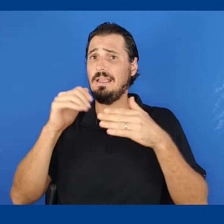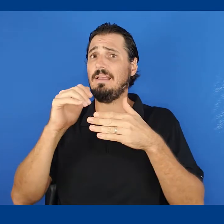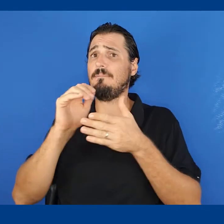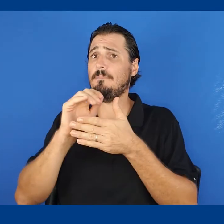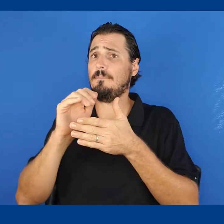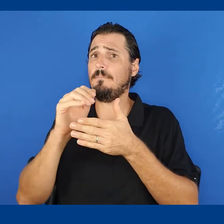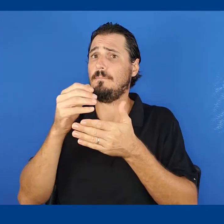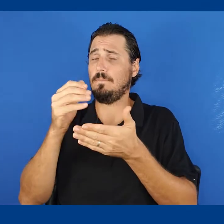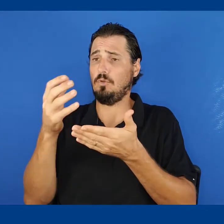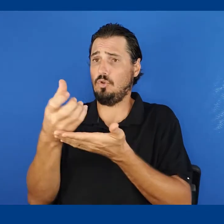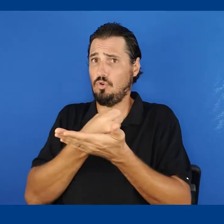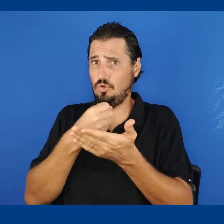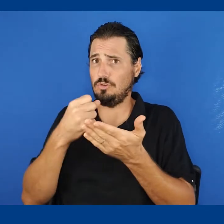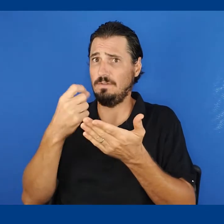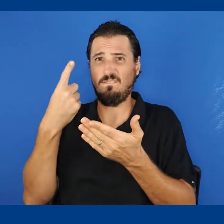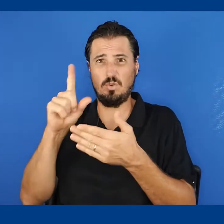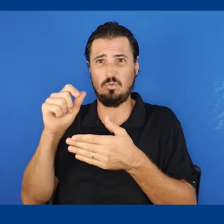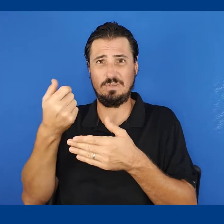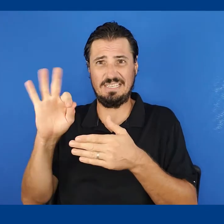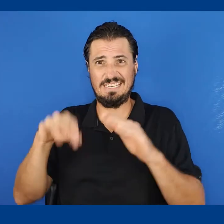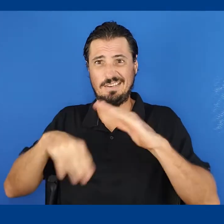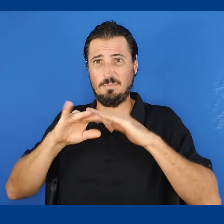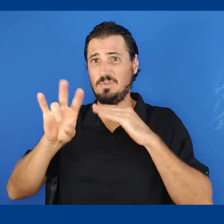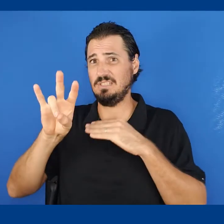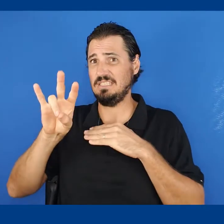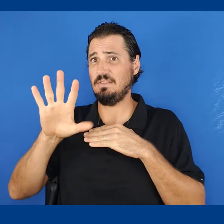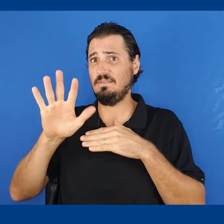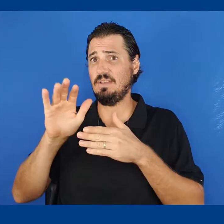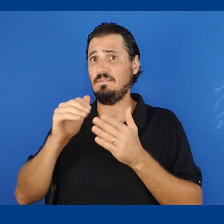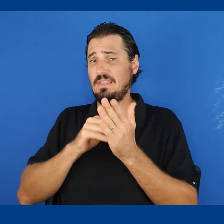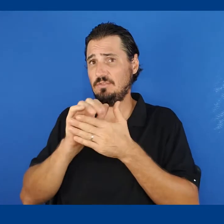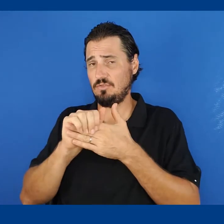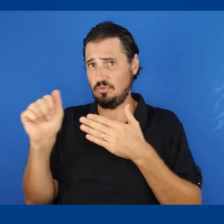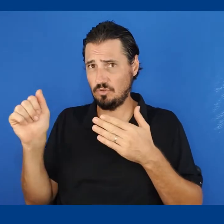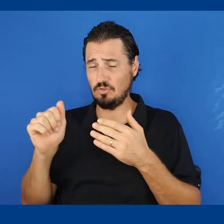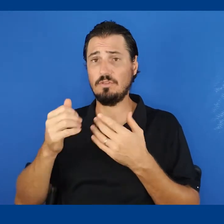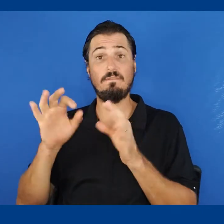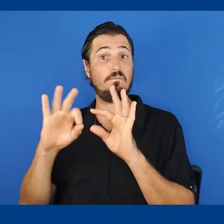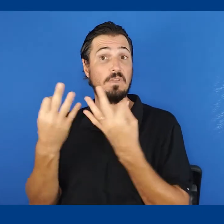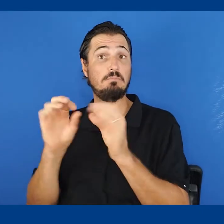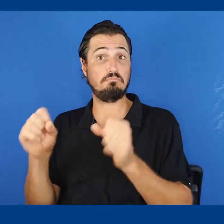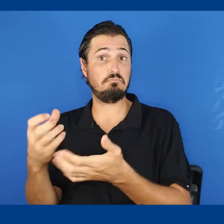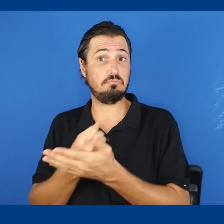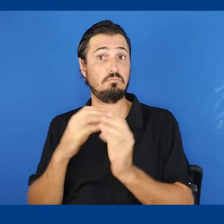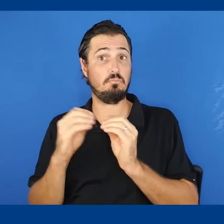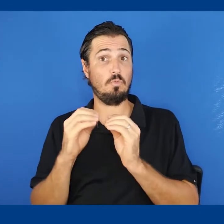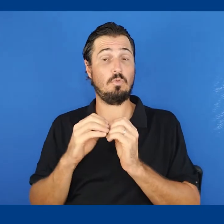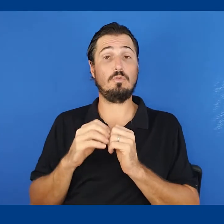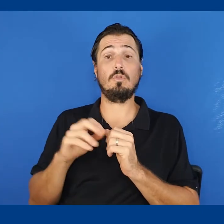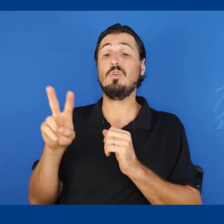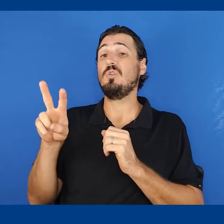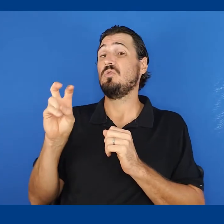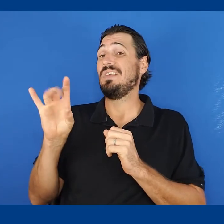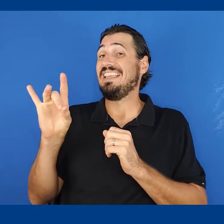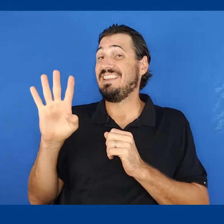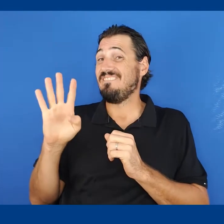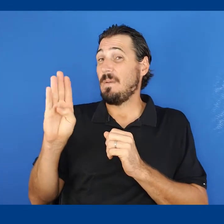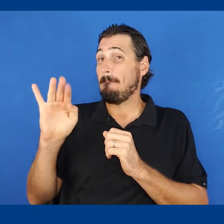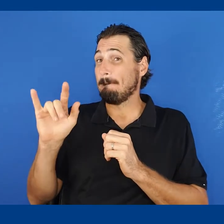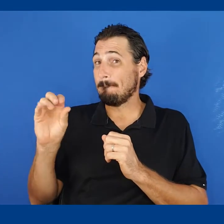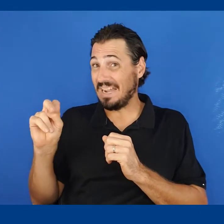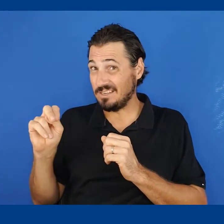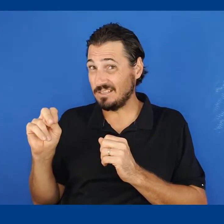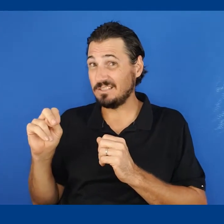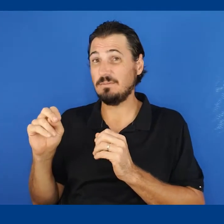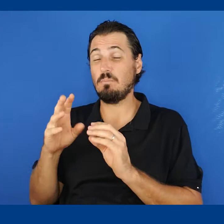up to $75,000, and families could get more. It includes $284 billion in additional